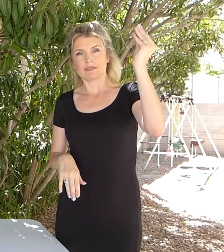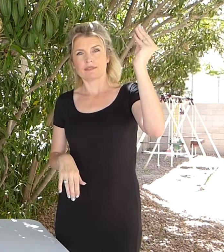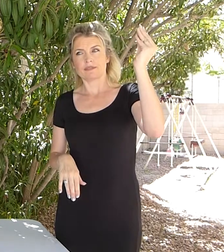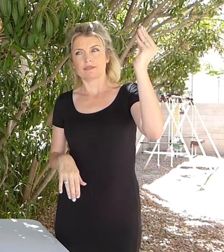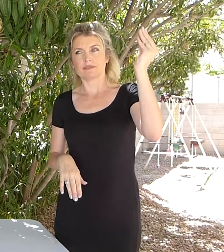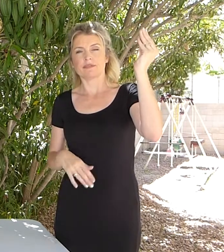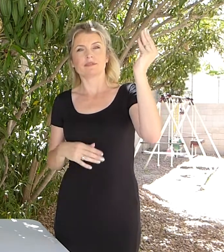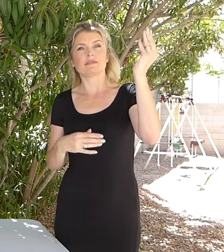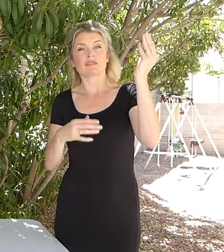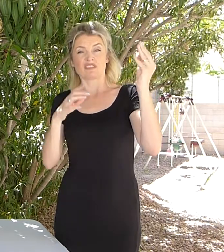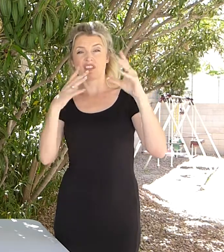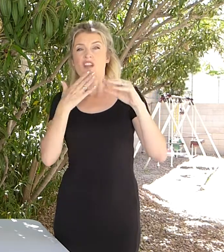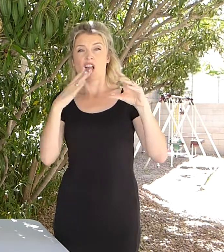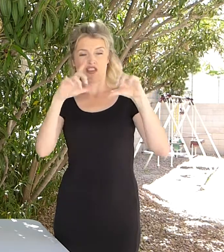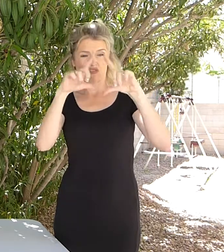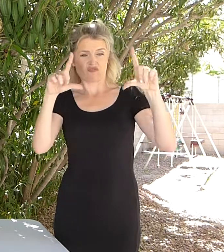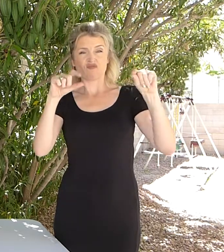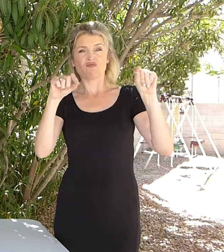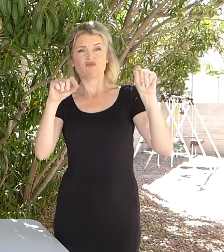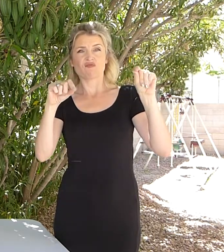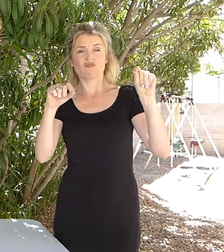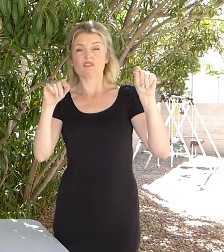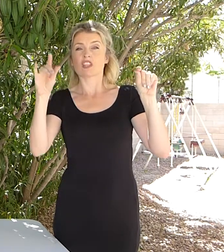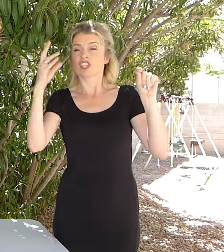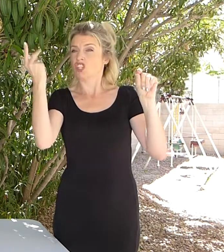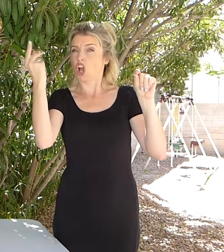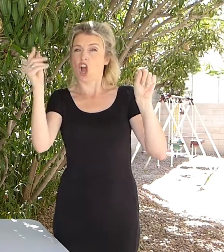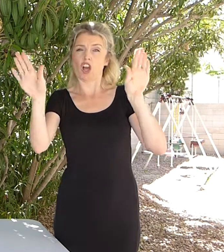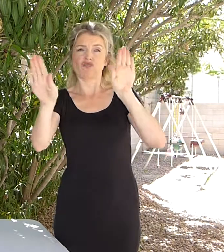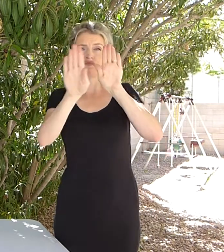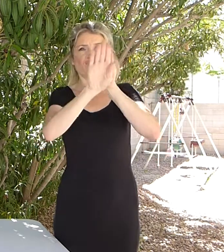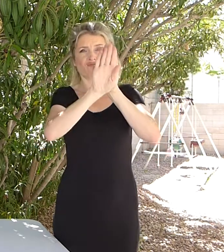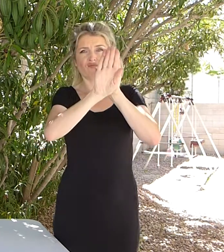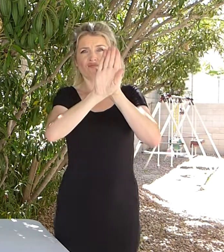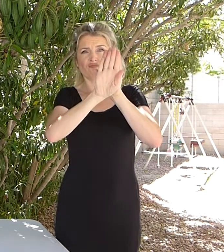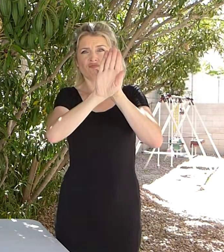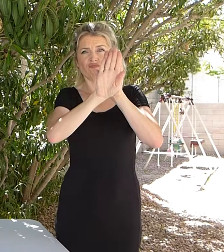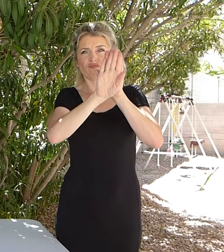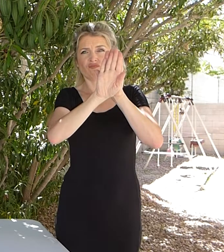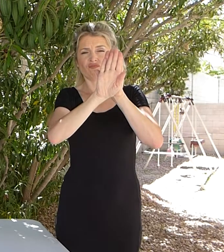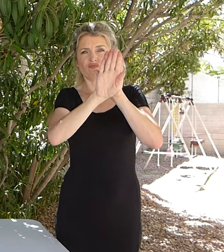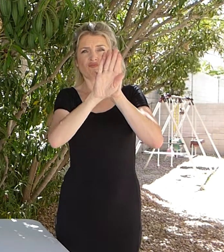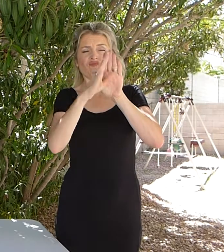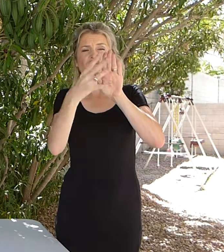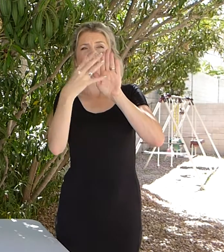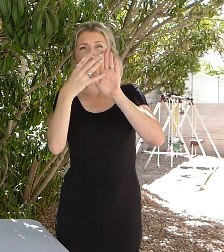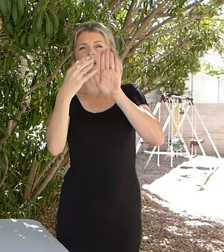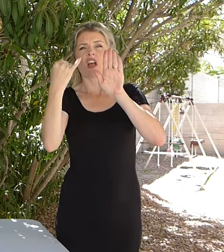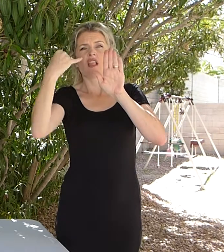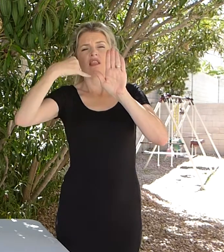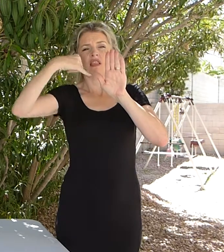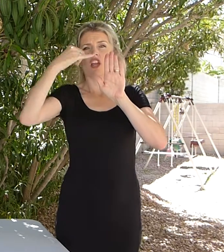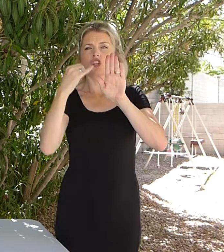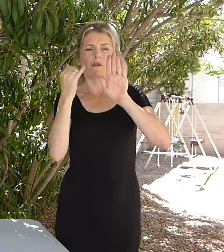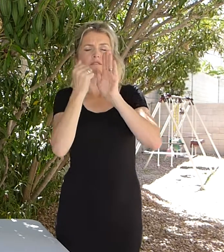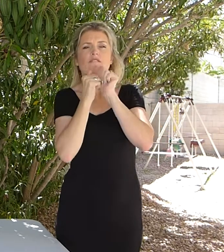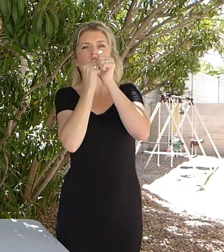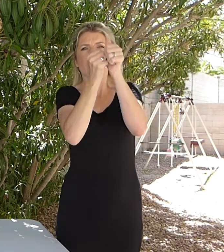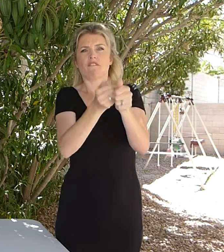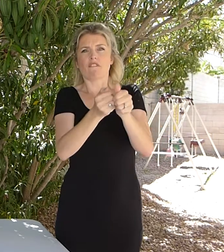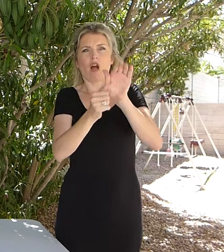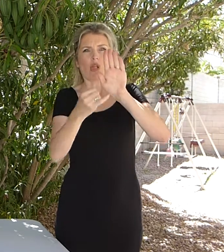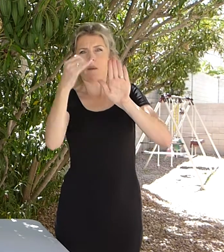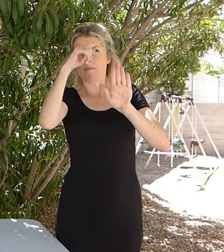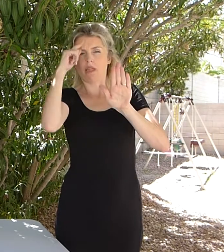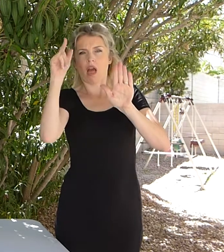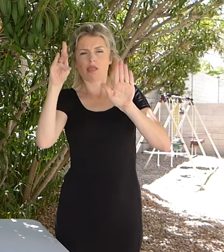put it on your paper, grab your pencil, and you're just going to trace around the black